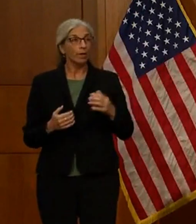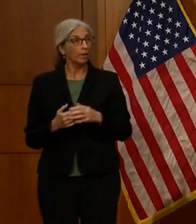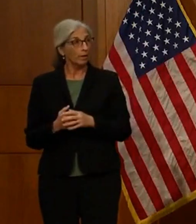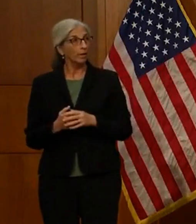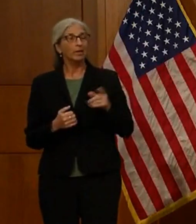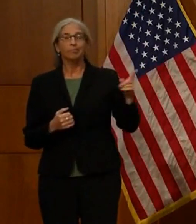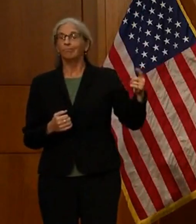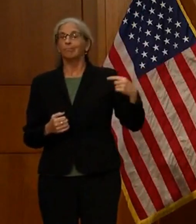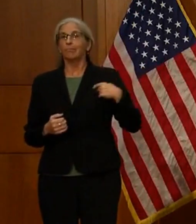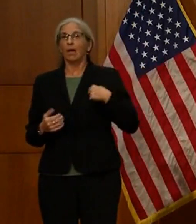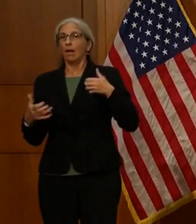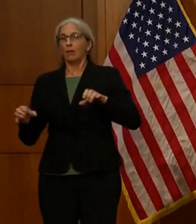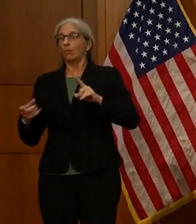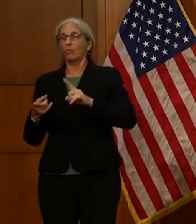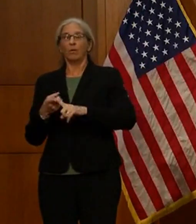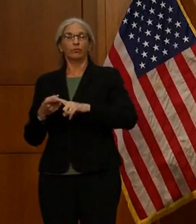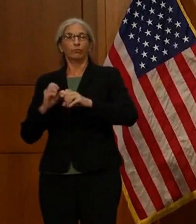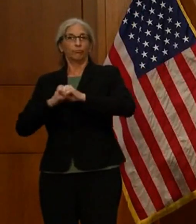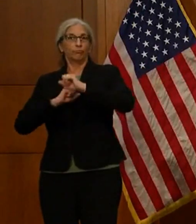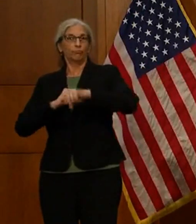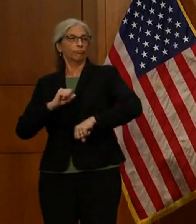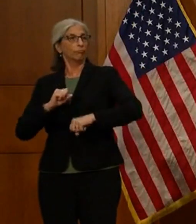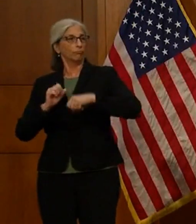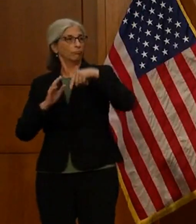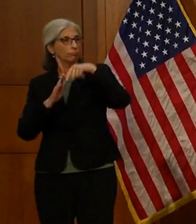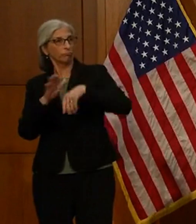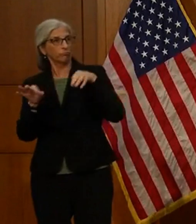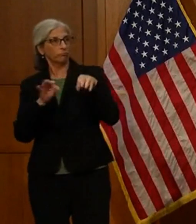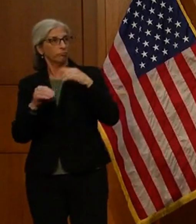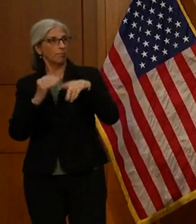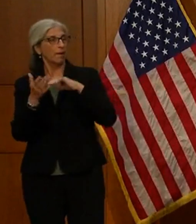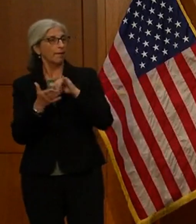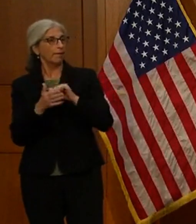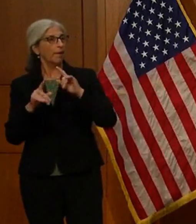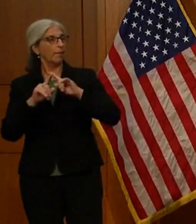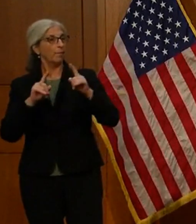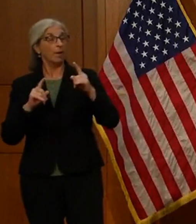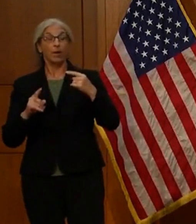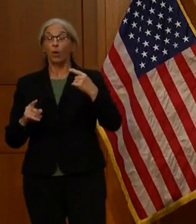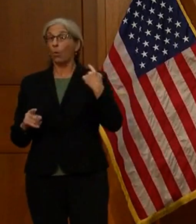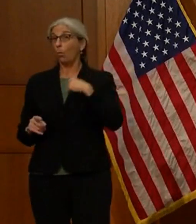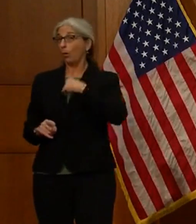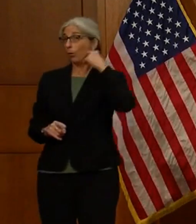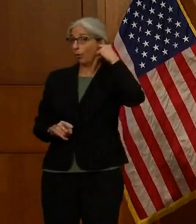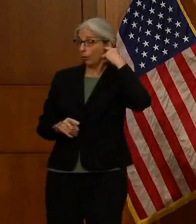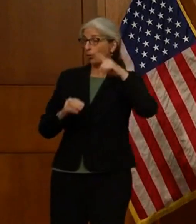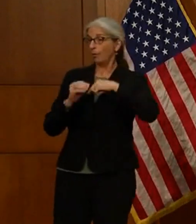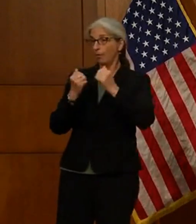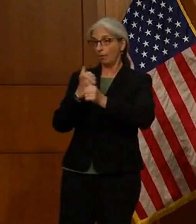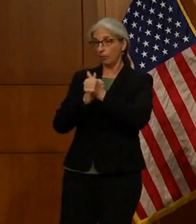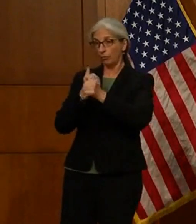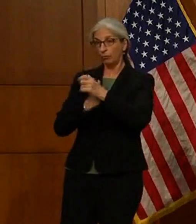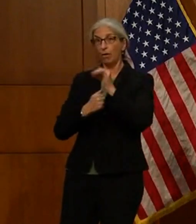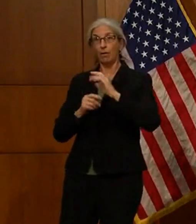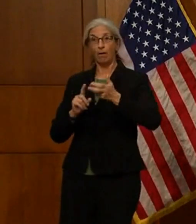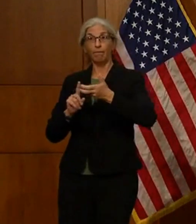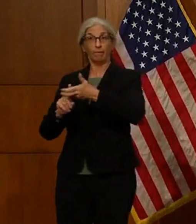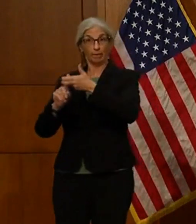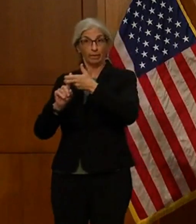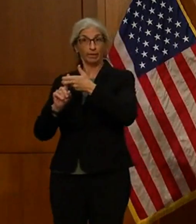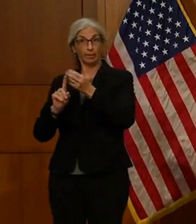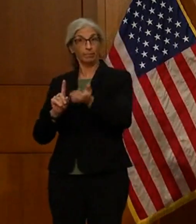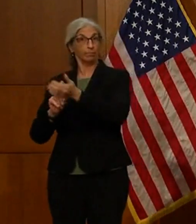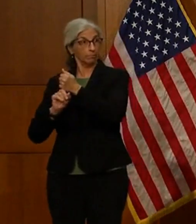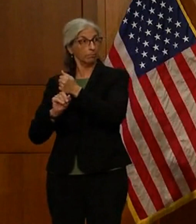Without going into any detail, Mel, what I said earlier, we were notified of the threat. These